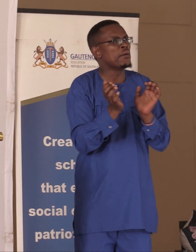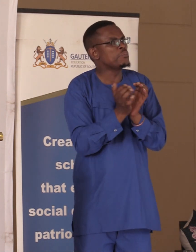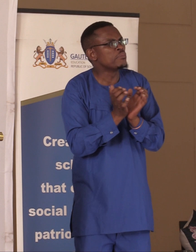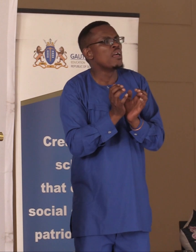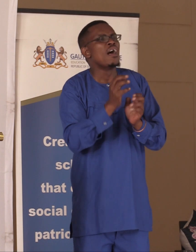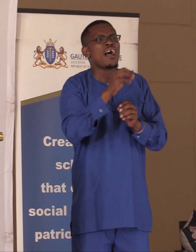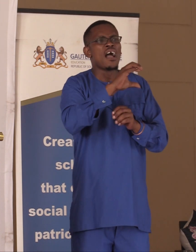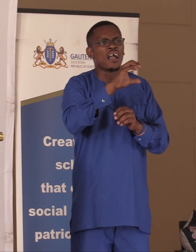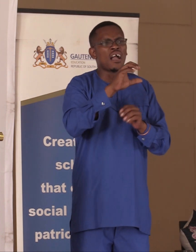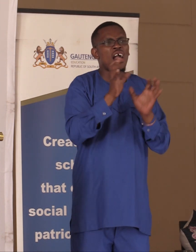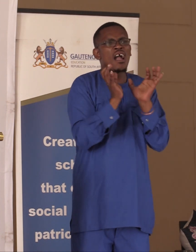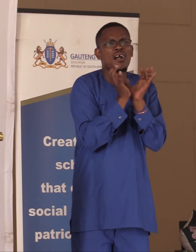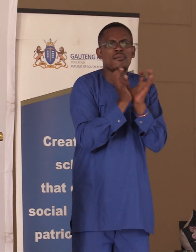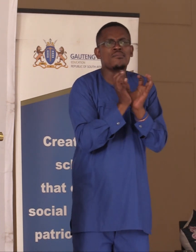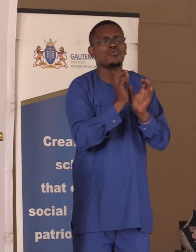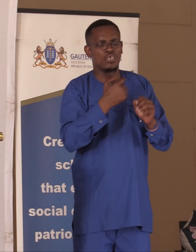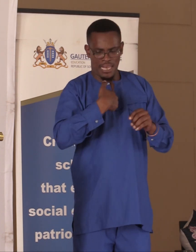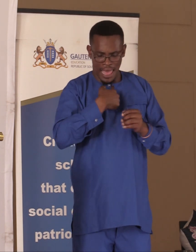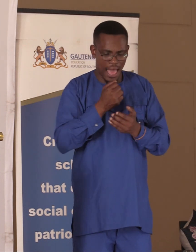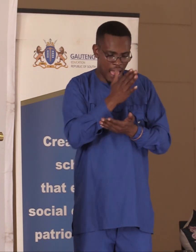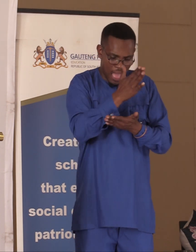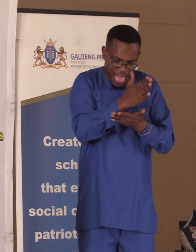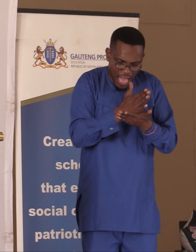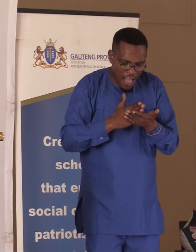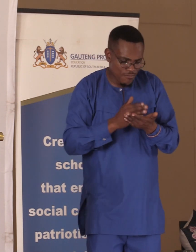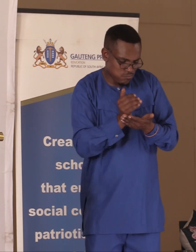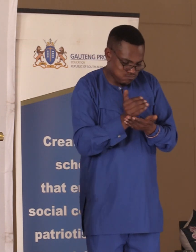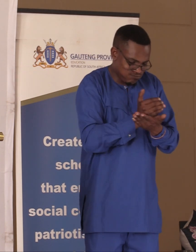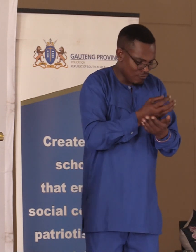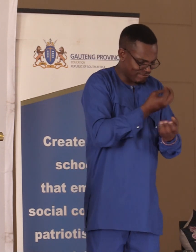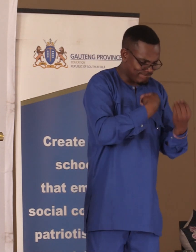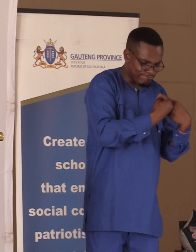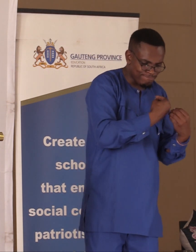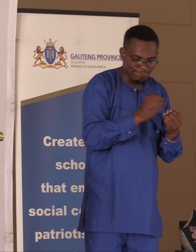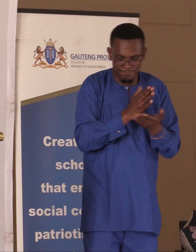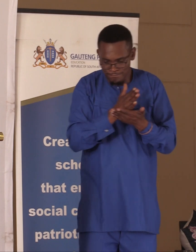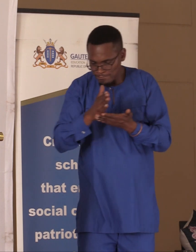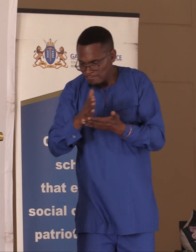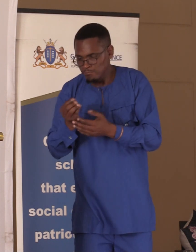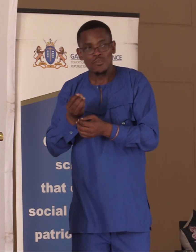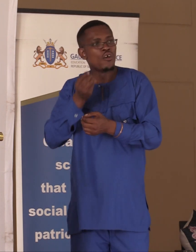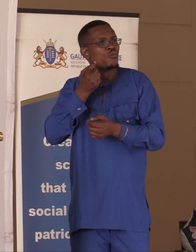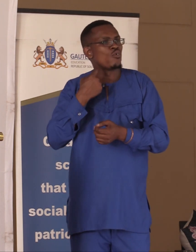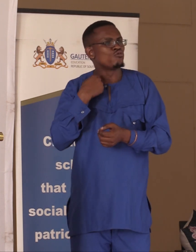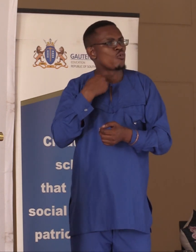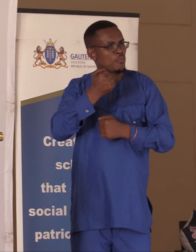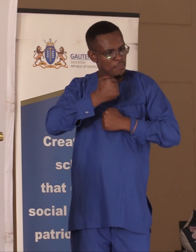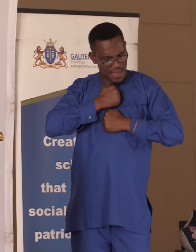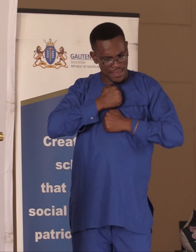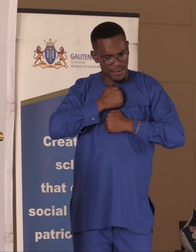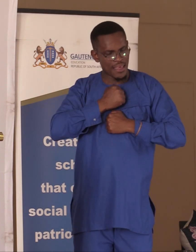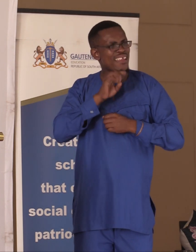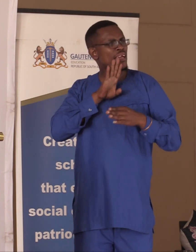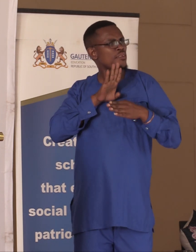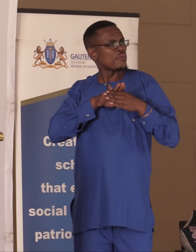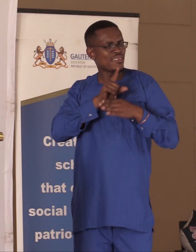then cabbage, I'll spare a little bit for my puppy so that it also has lunch and dinner. And maybe that's the